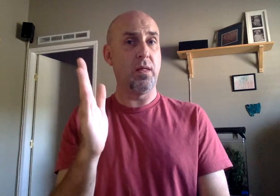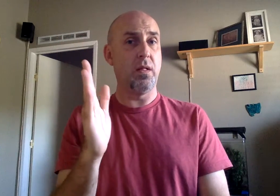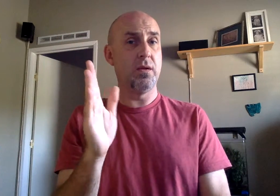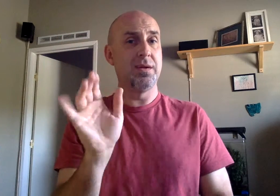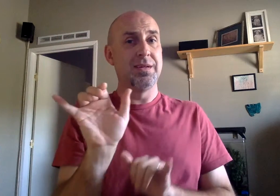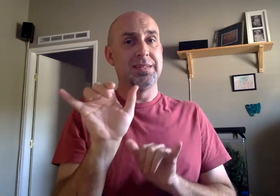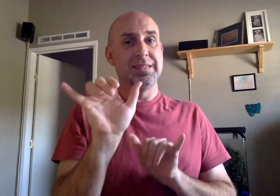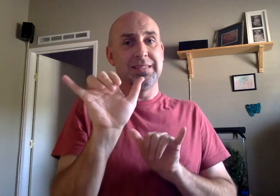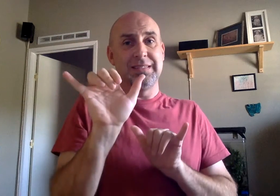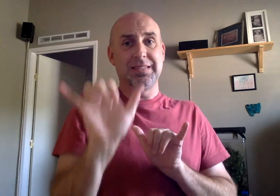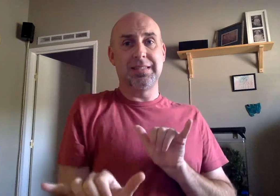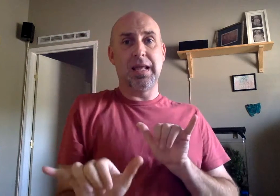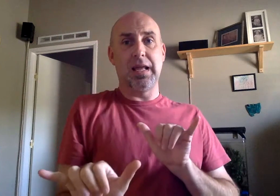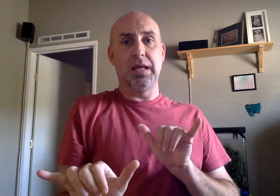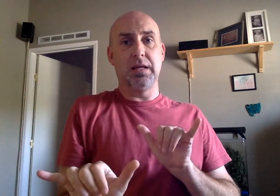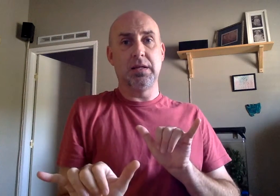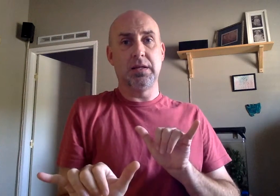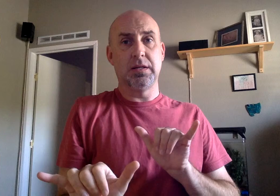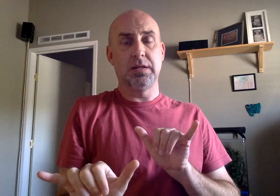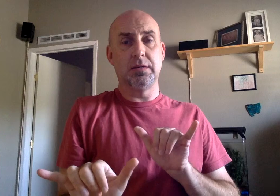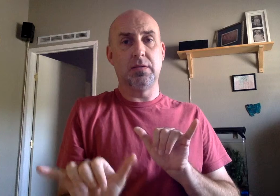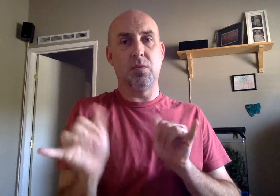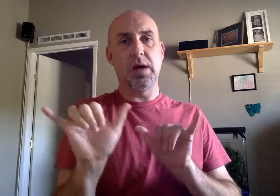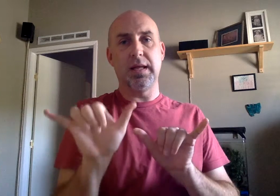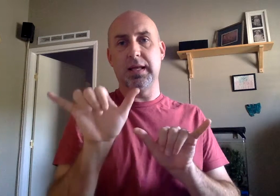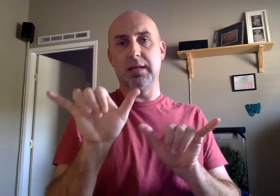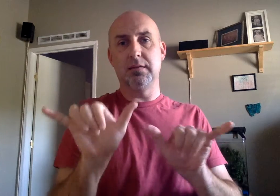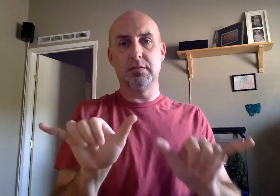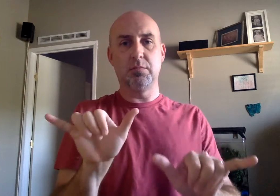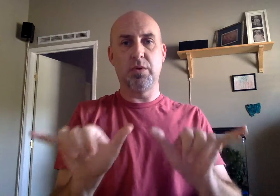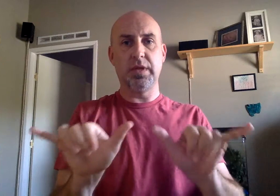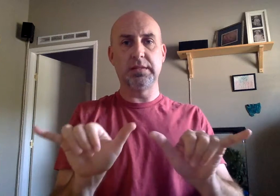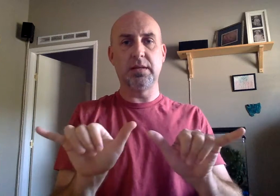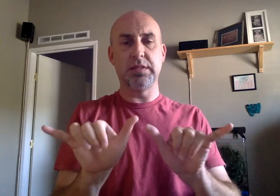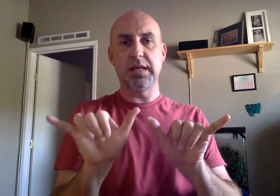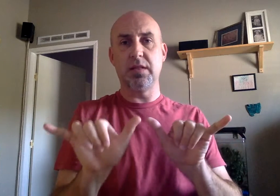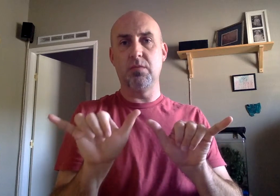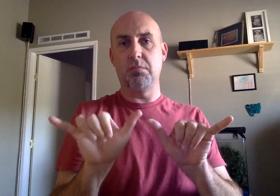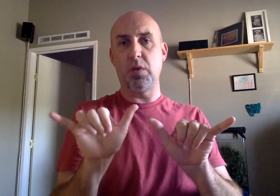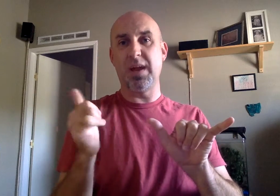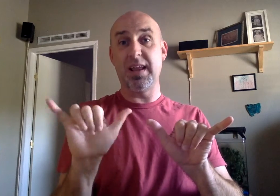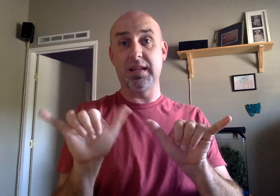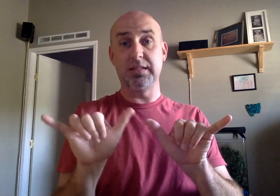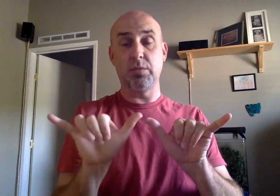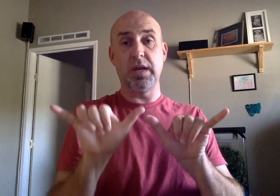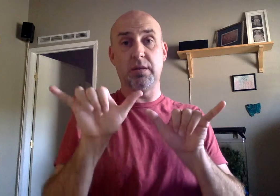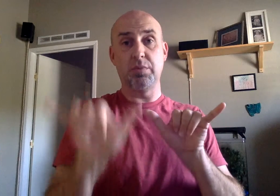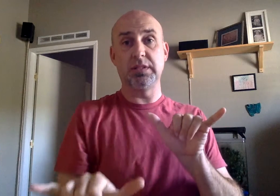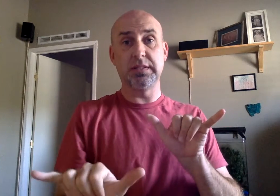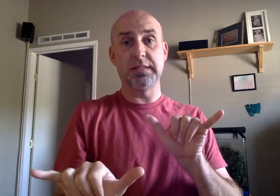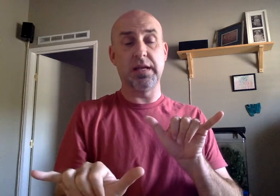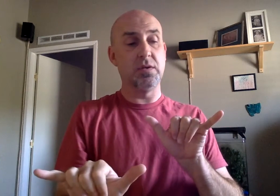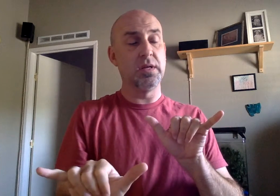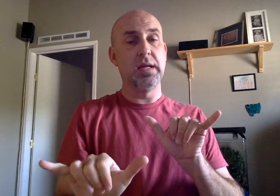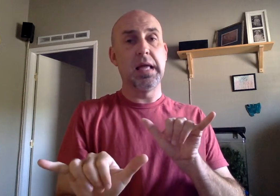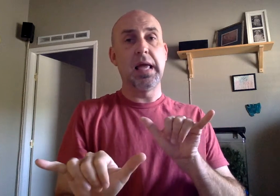will stay. That Y again. Both hands side by side. My right hand, because I'm right-handed, presses down.